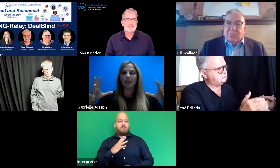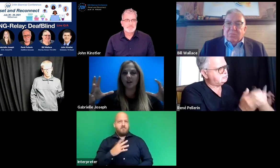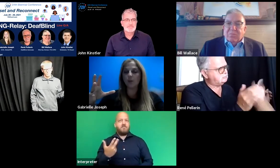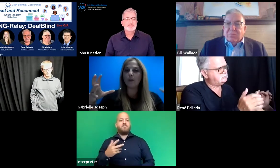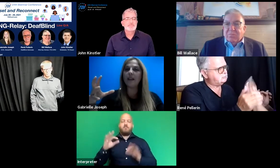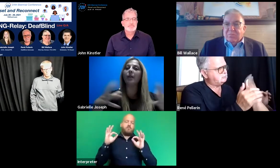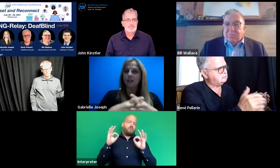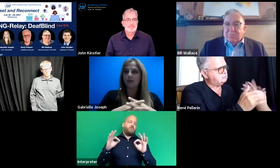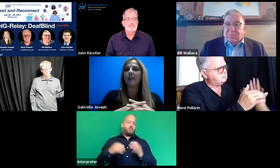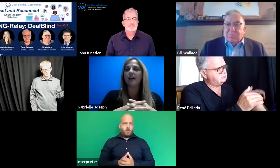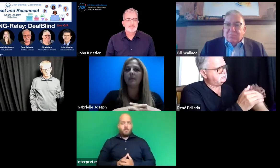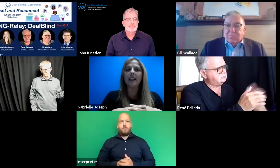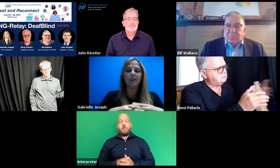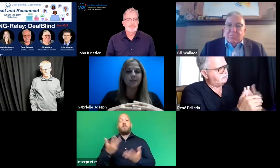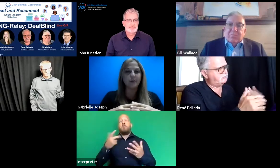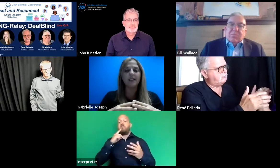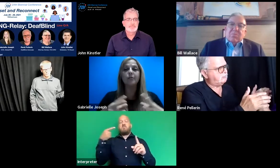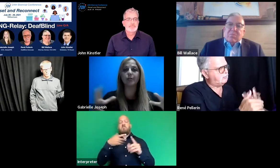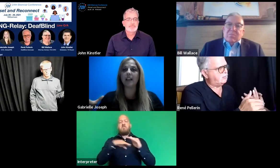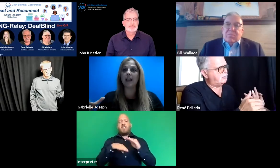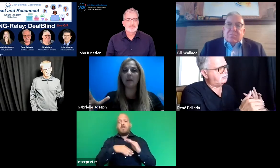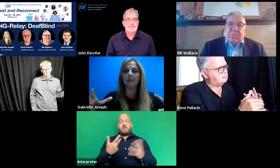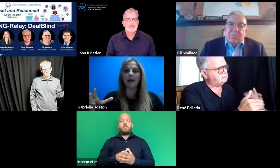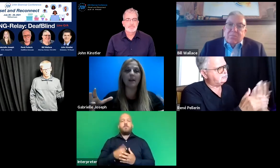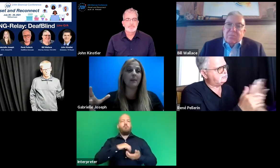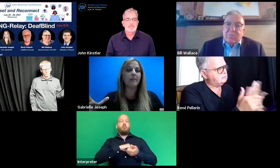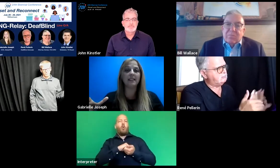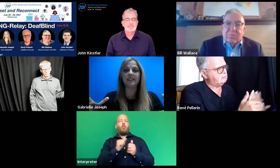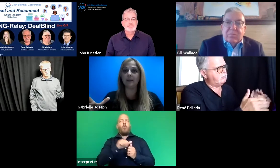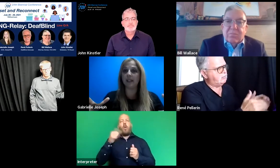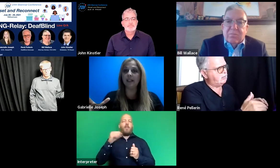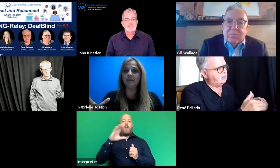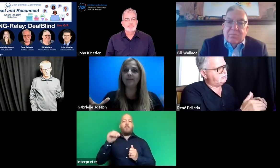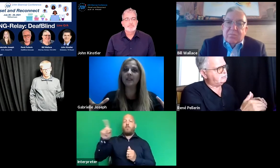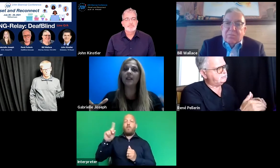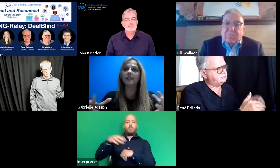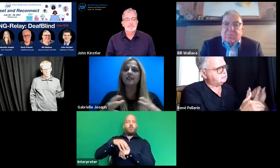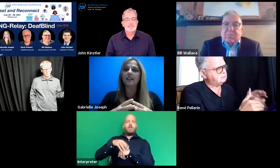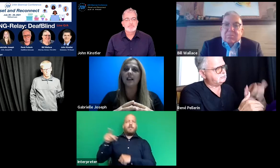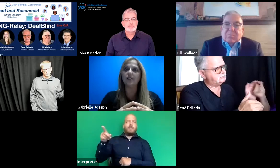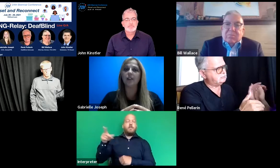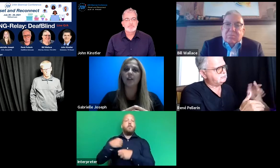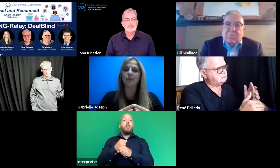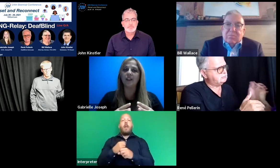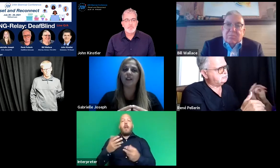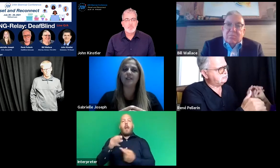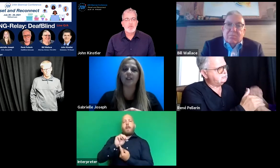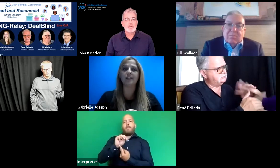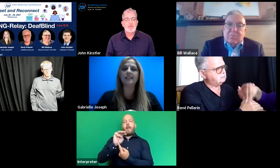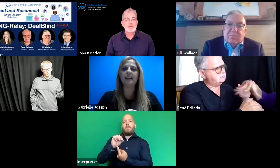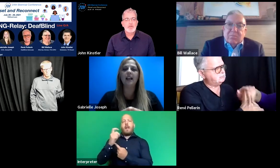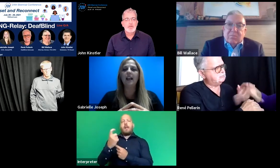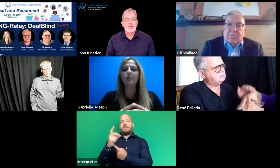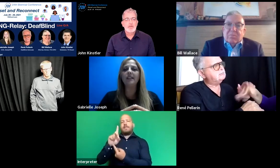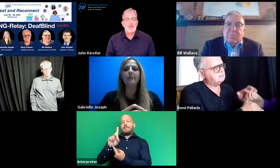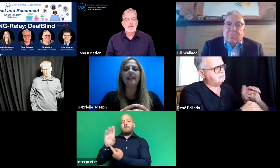essence, we partnered with a company out of Sweden to create MMXDB. It does connect to the Global VRS